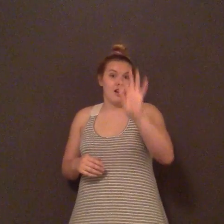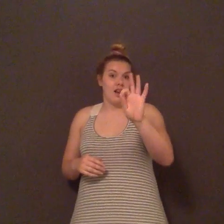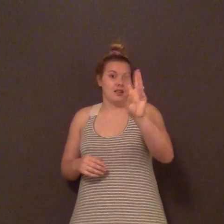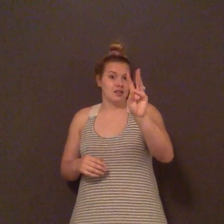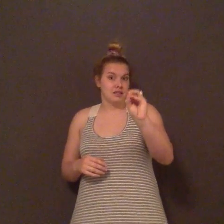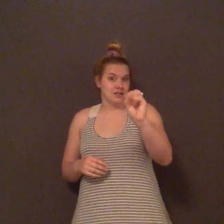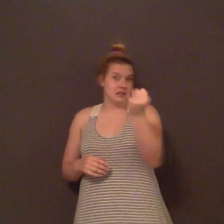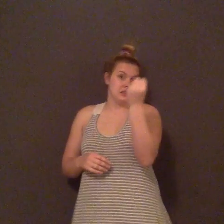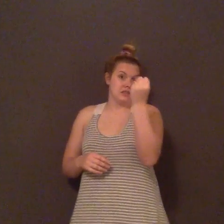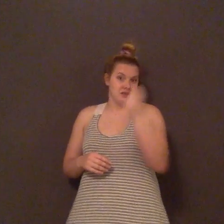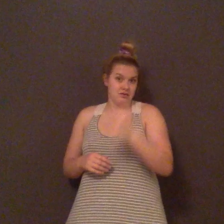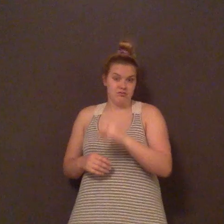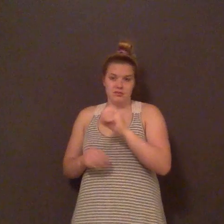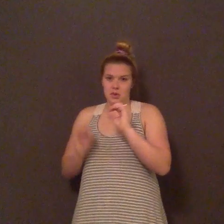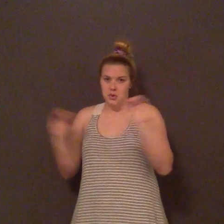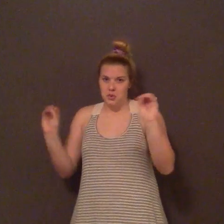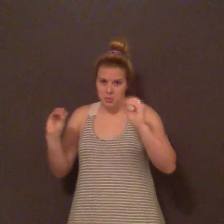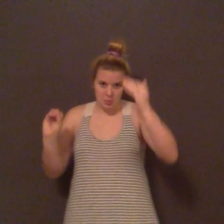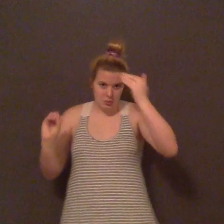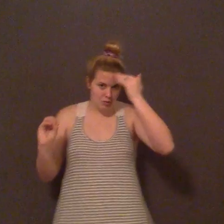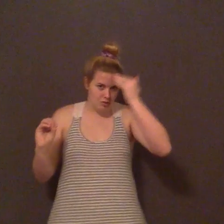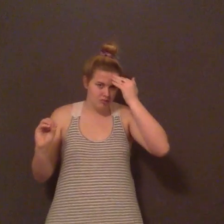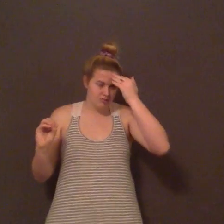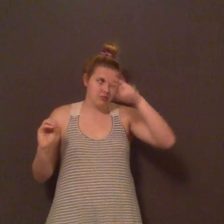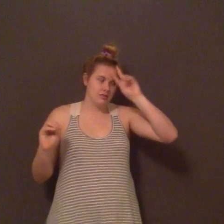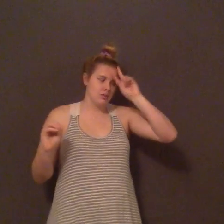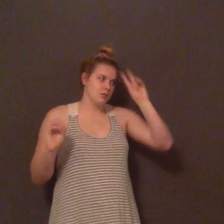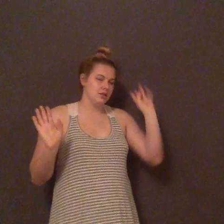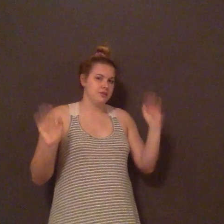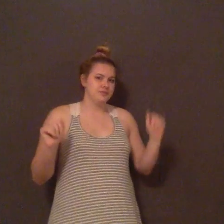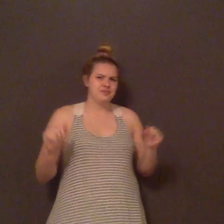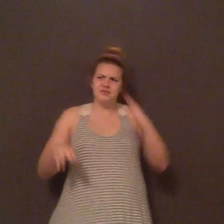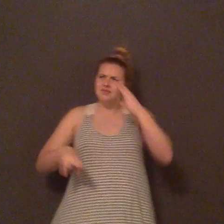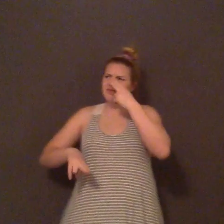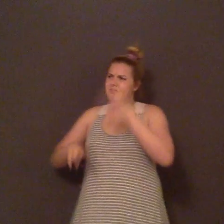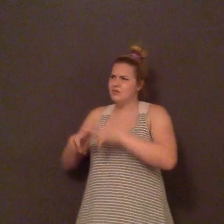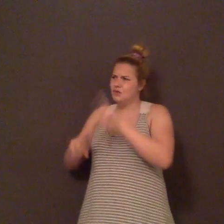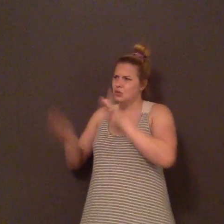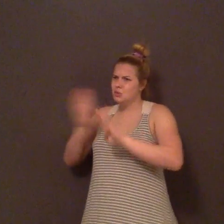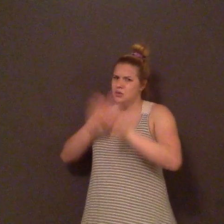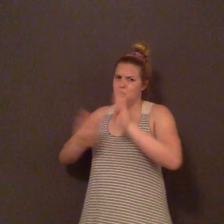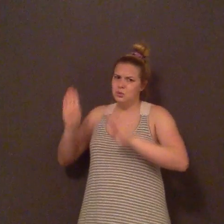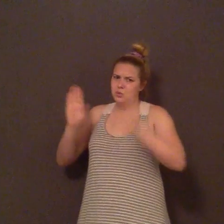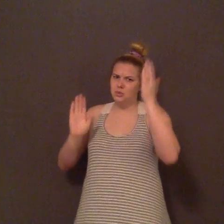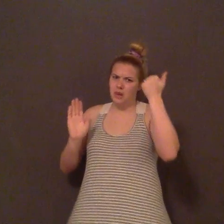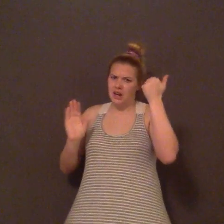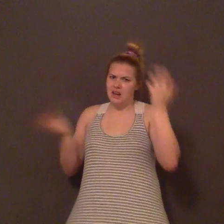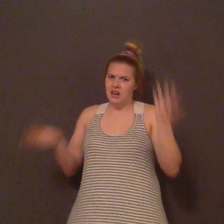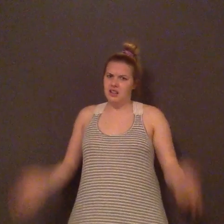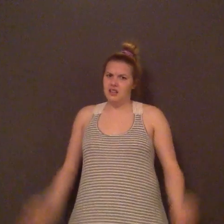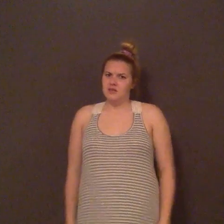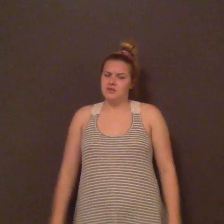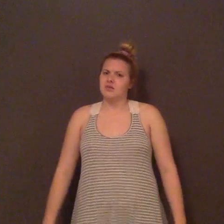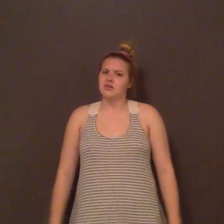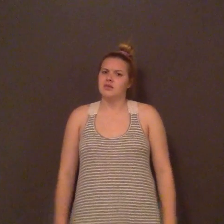why nobody knows about this. This is so stupid. Rachel, this is fun. What are you worrying about? I got your back. I don't know. You've got to loosen